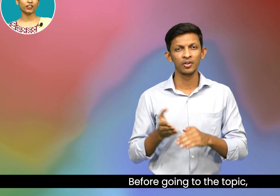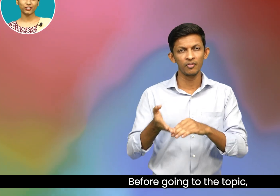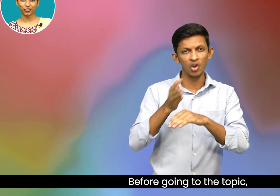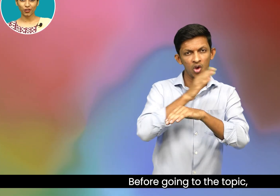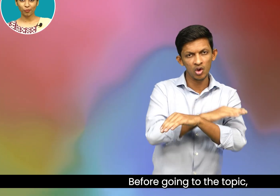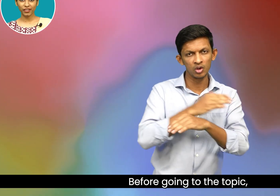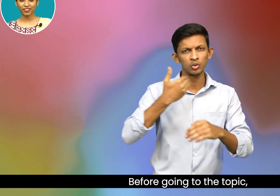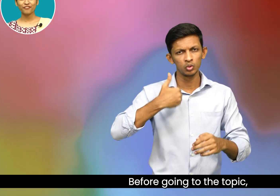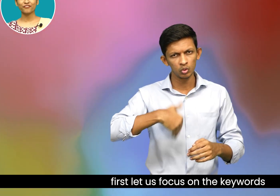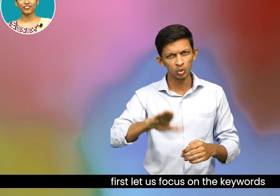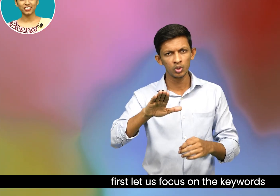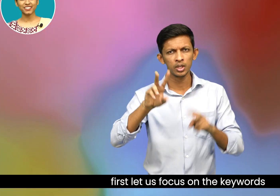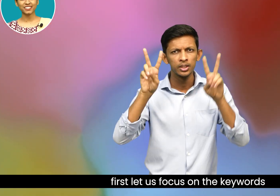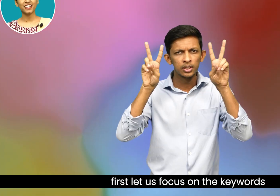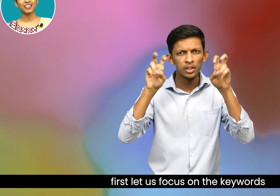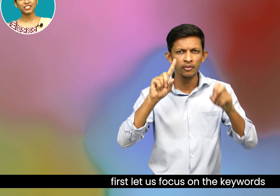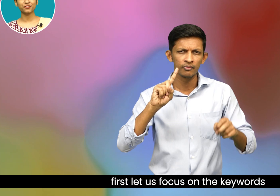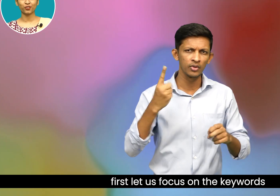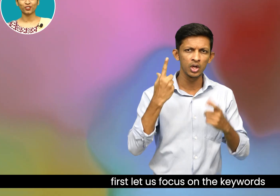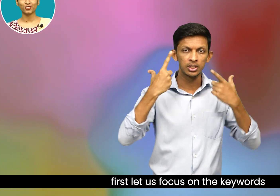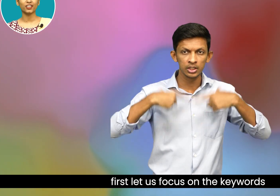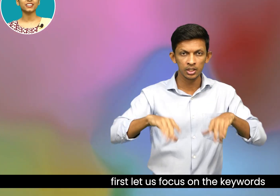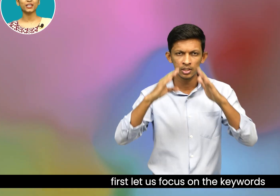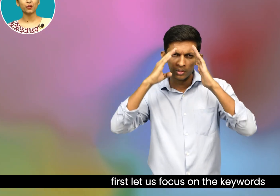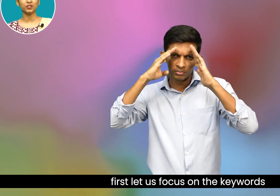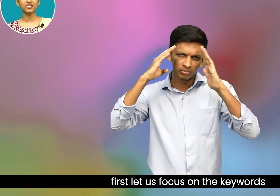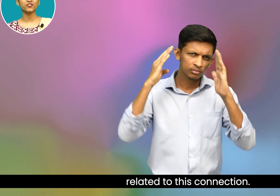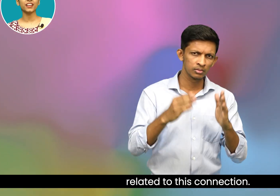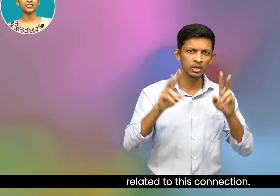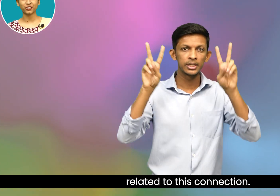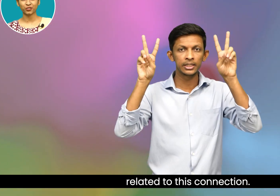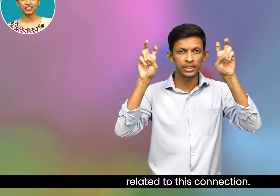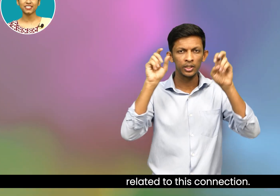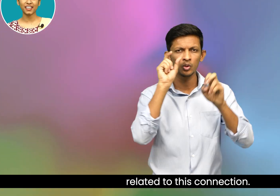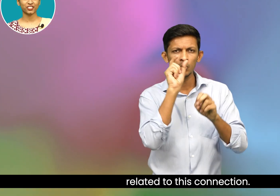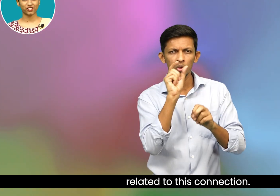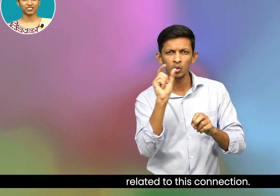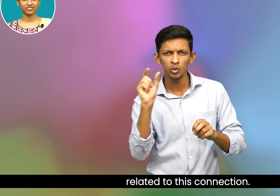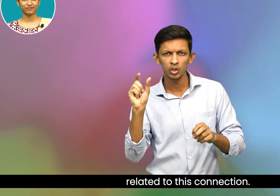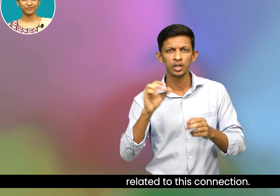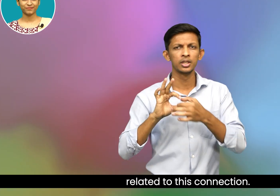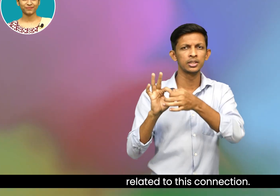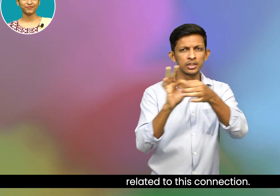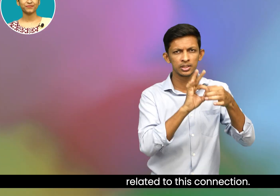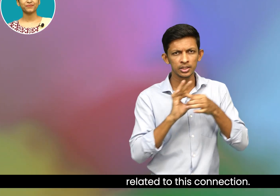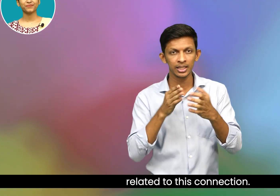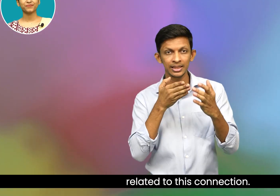Before going to the topic, first let's focus on the keywords related to this connection.